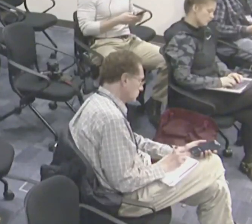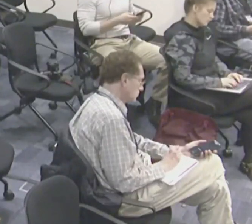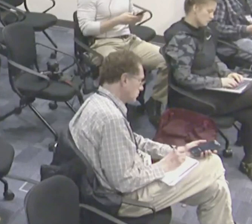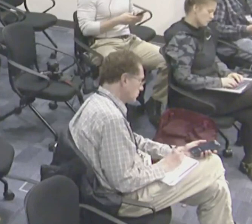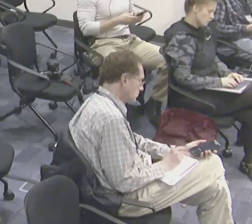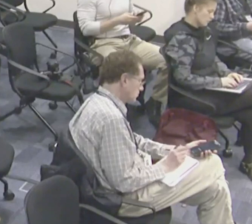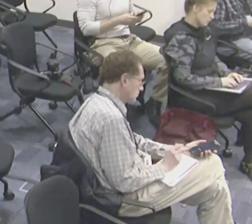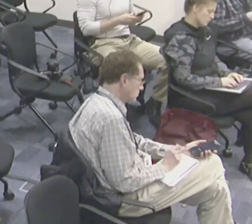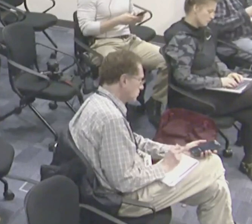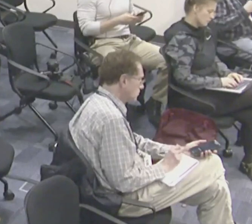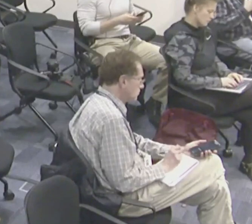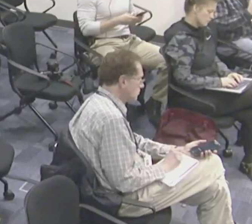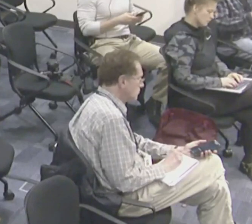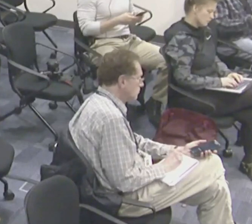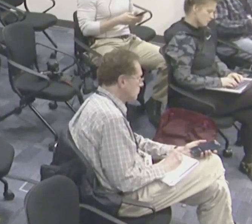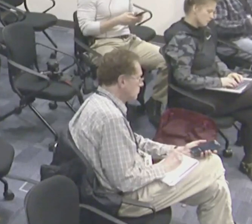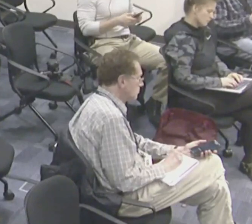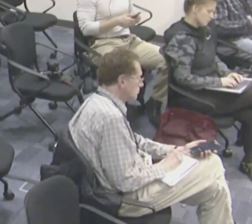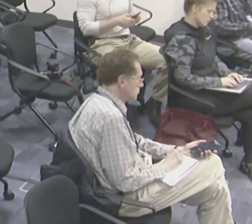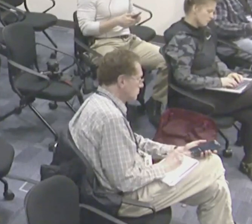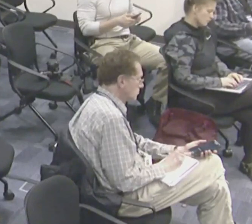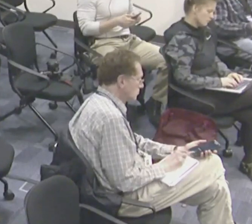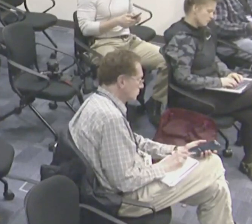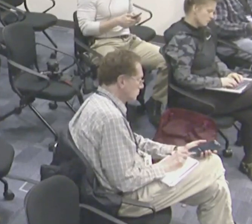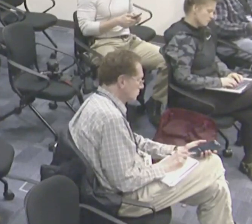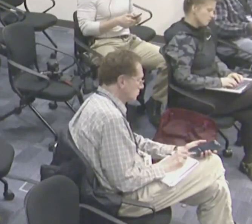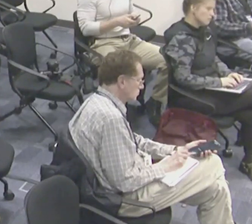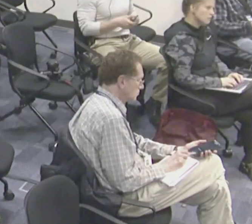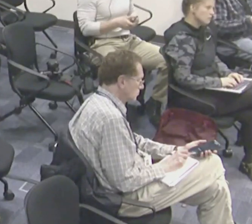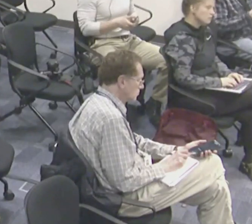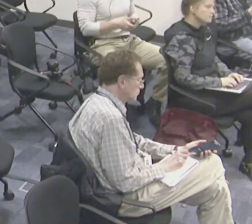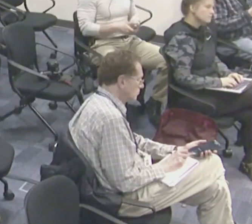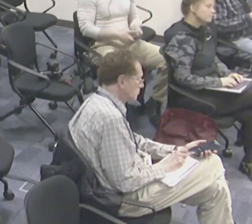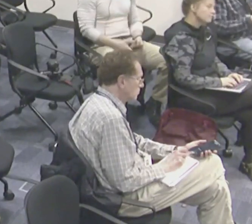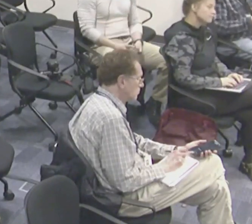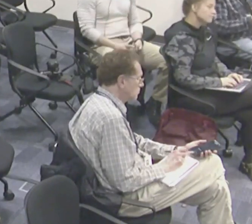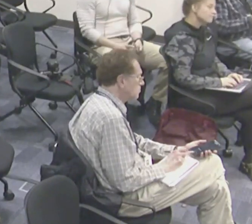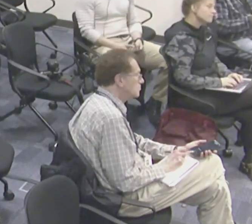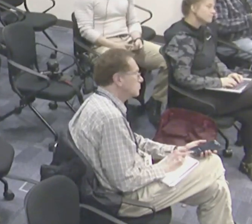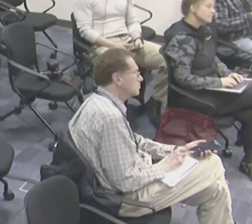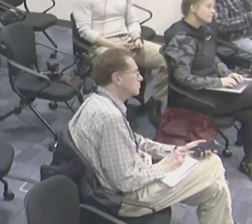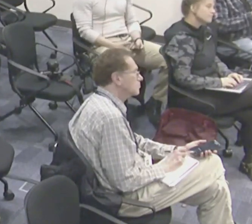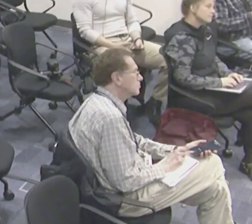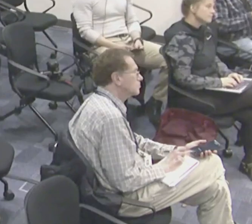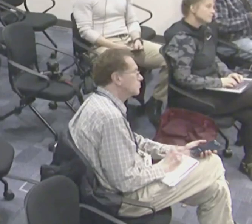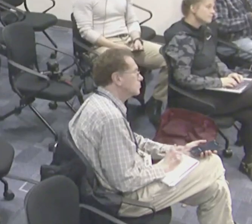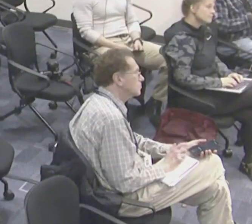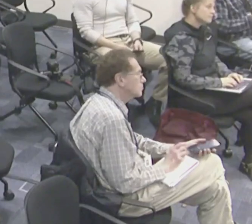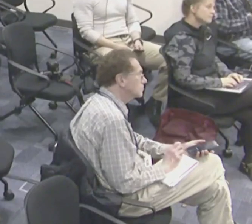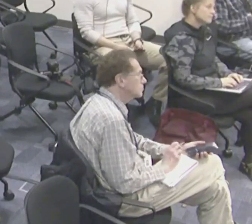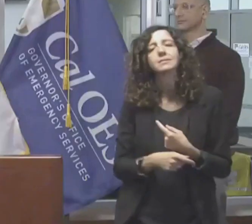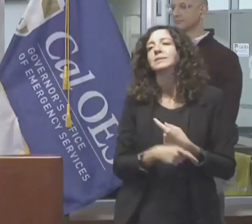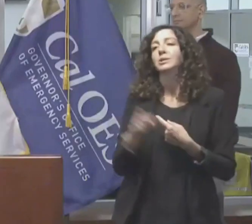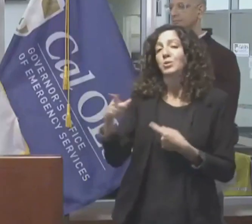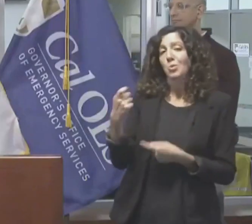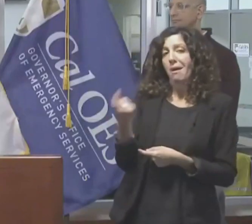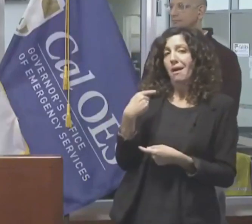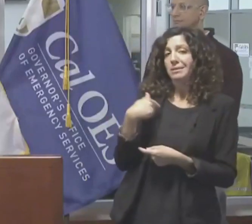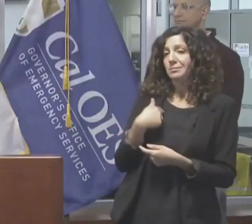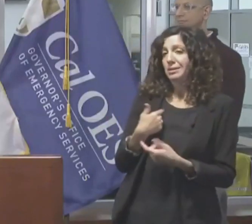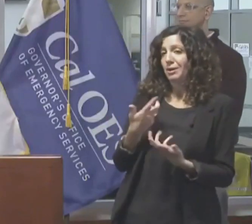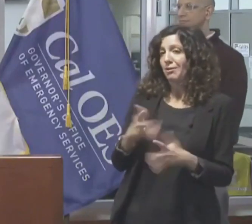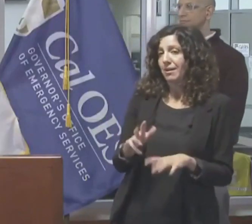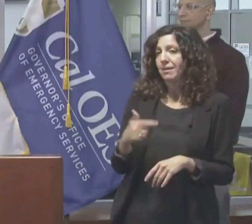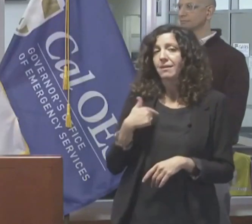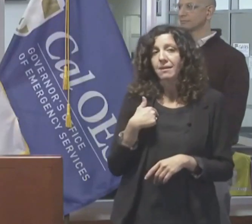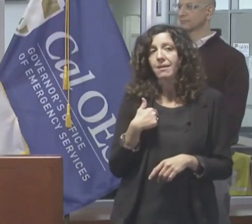severe in the state, I'm curious what the full scope of your authority is. I mean, do you have... I have the capacity, you asked, you have the